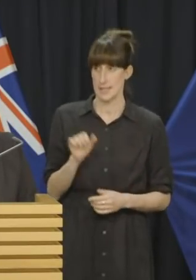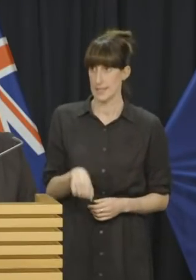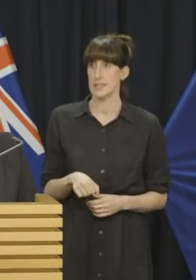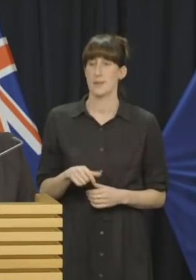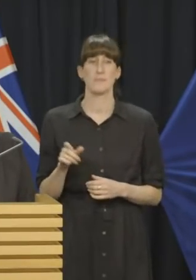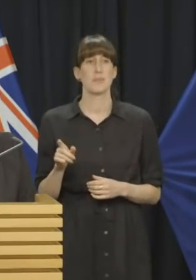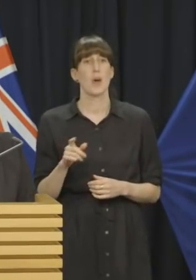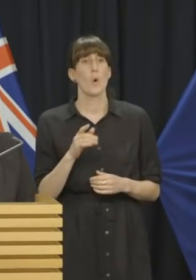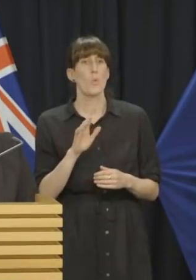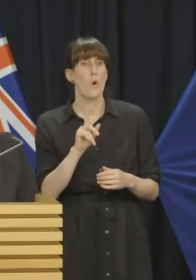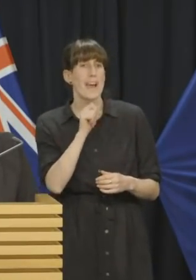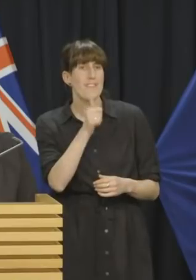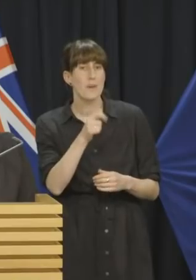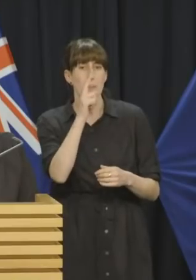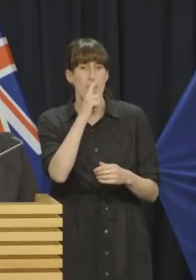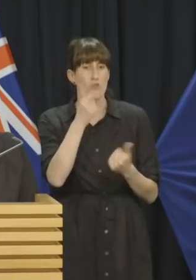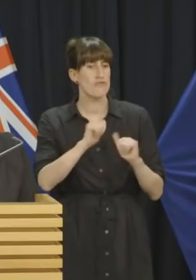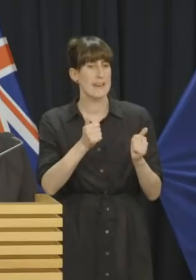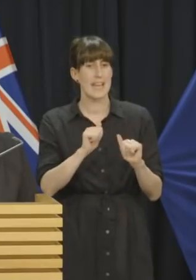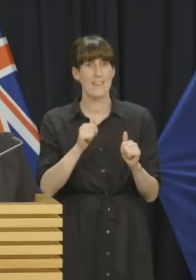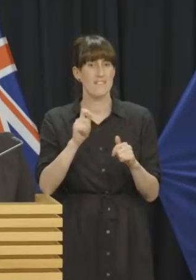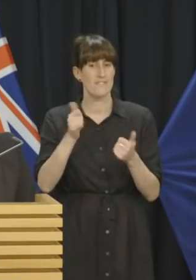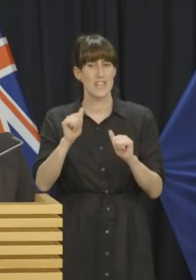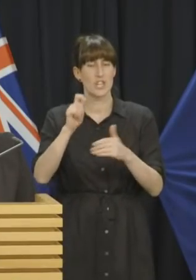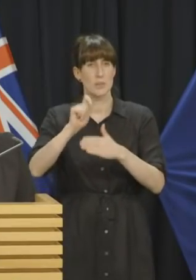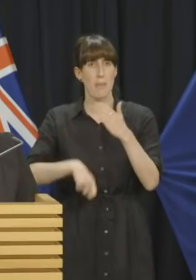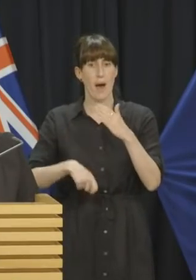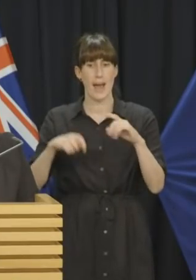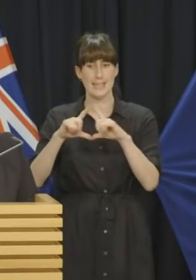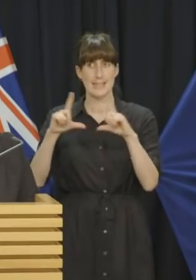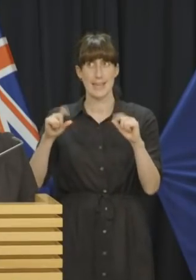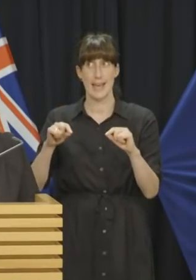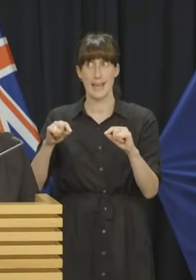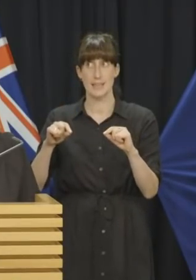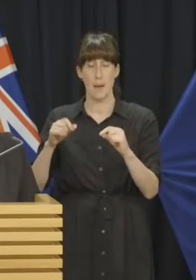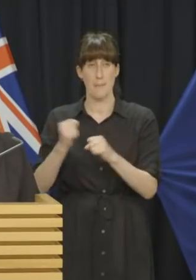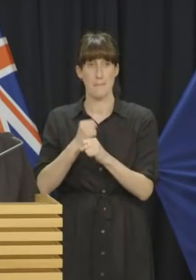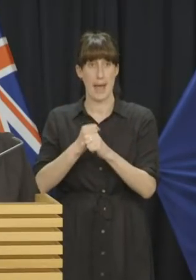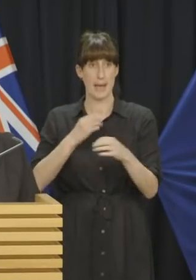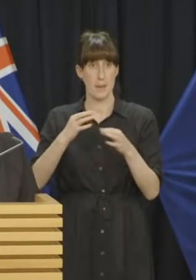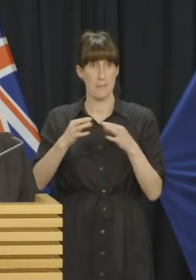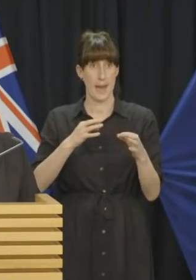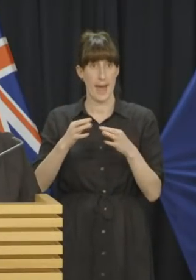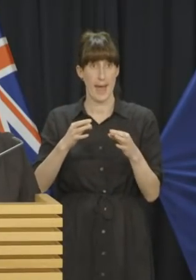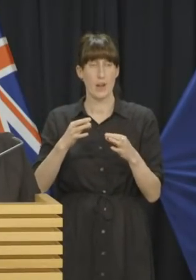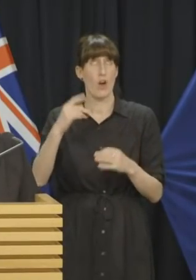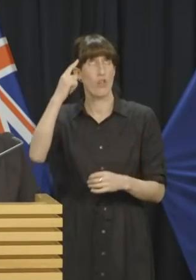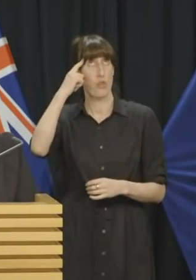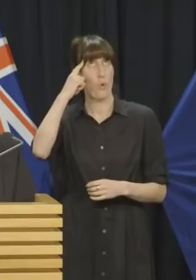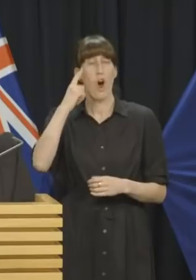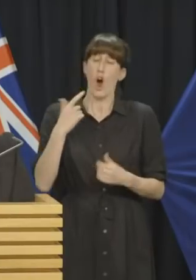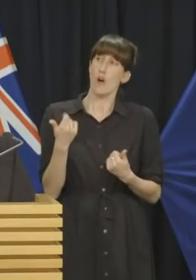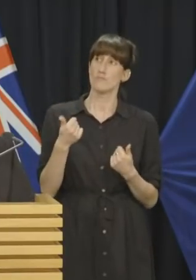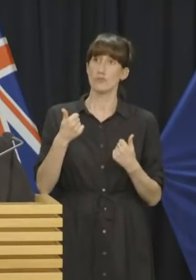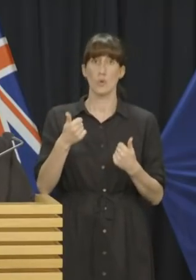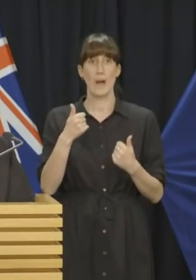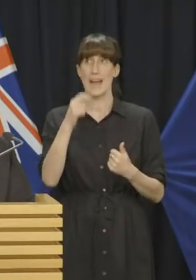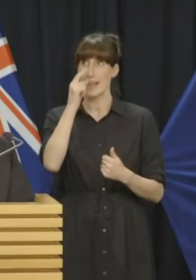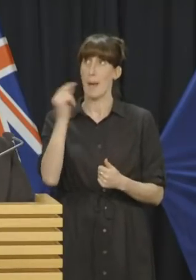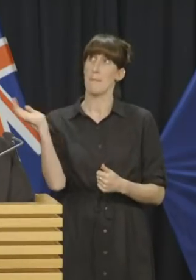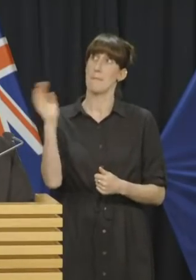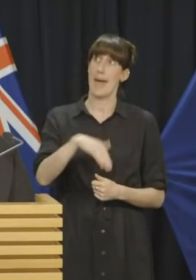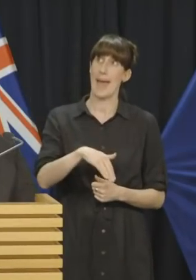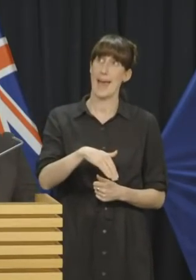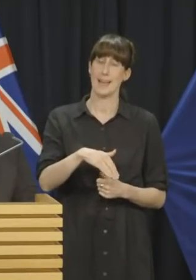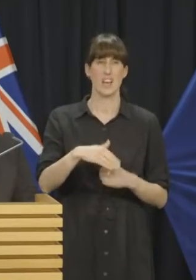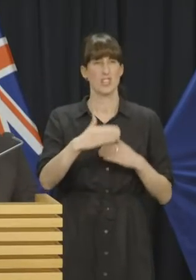90 days. So returning New Zealanders? Well, made their plans on the assumption that they won't be charged and they're not planning on staying for 90 days.